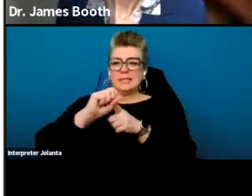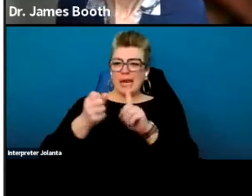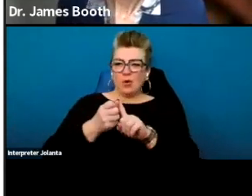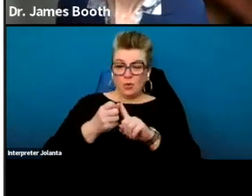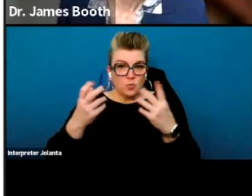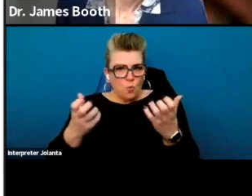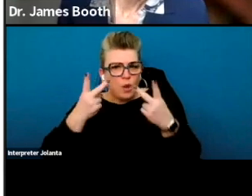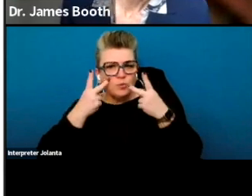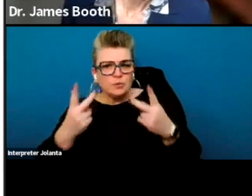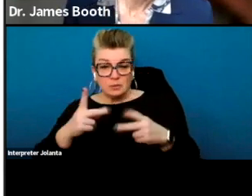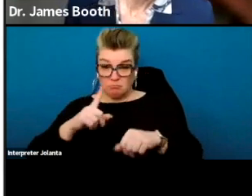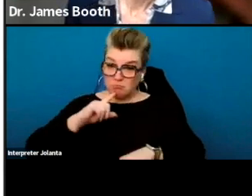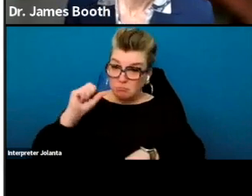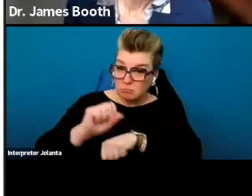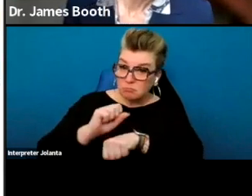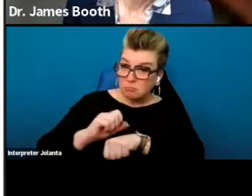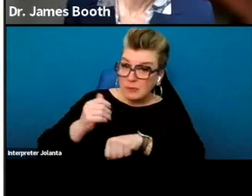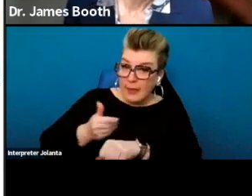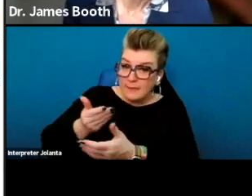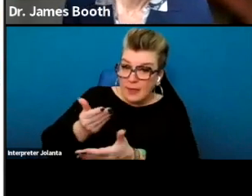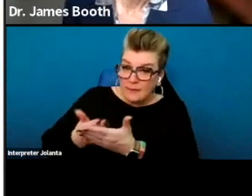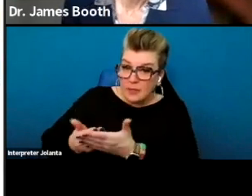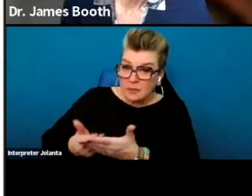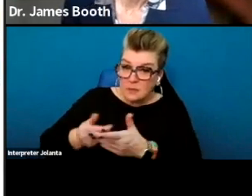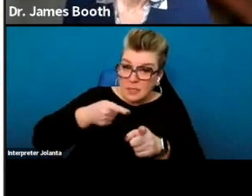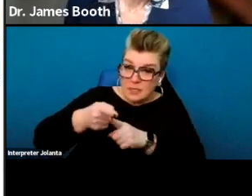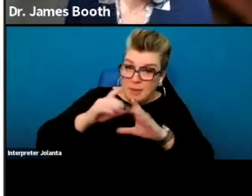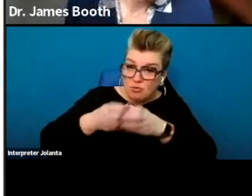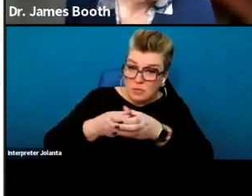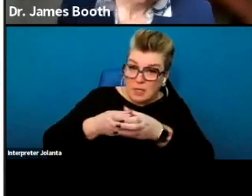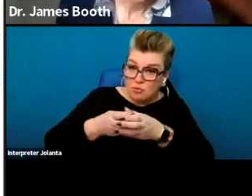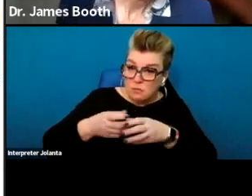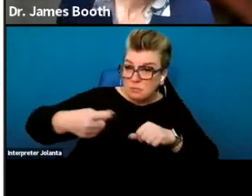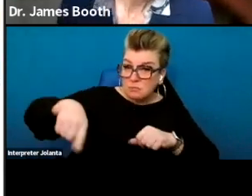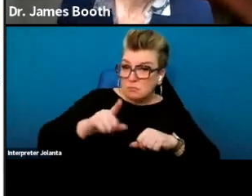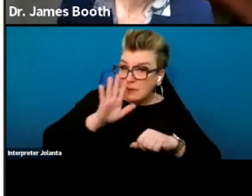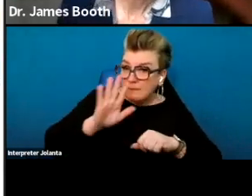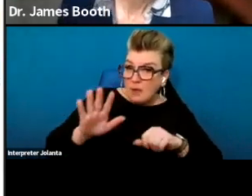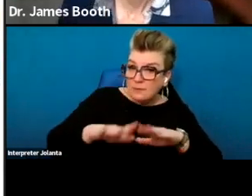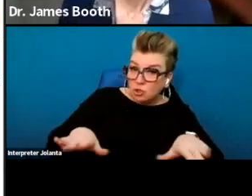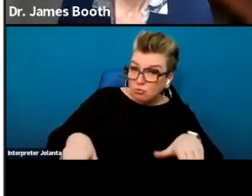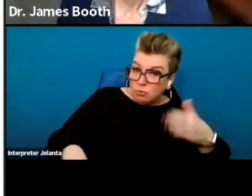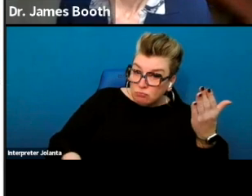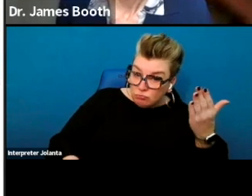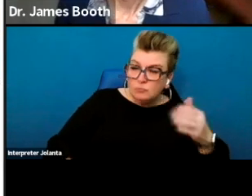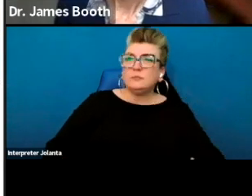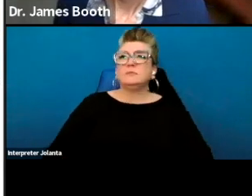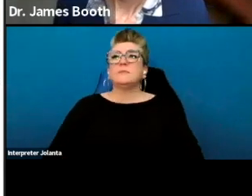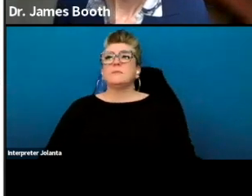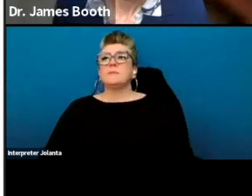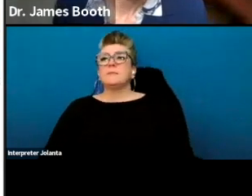whether we had evidence of specialization in these 5-year-olds. So this data here is for the